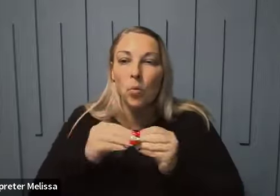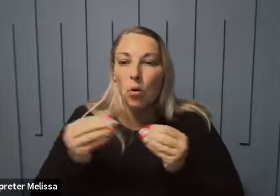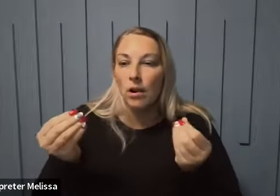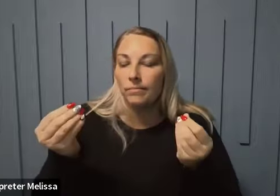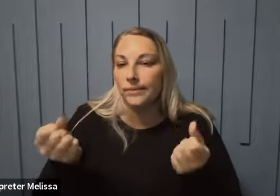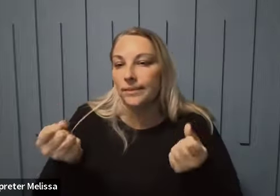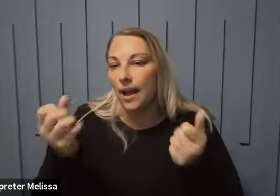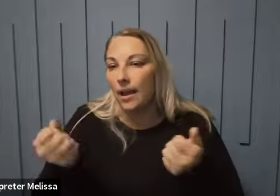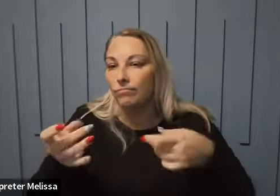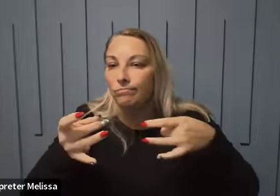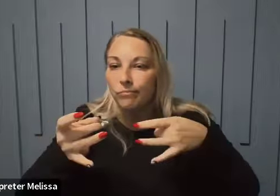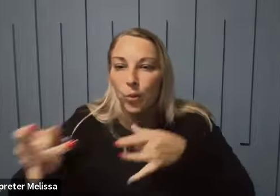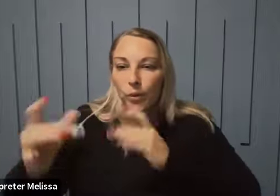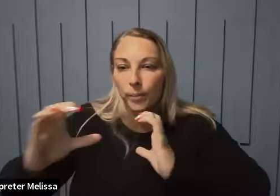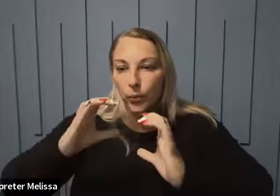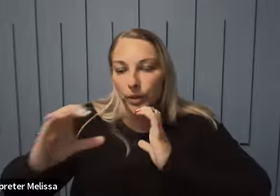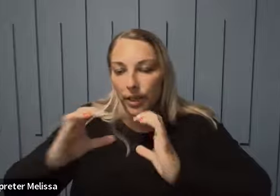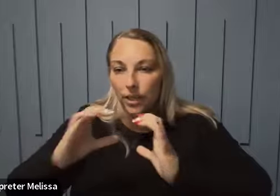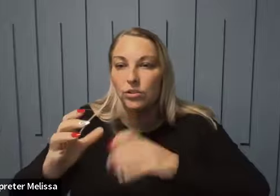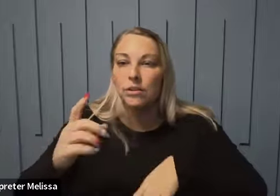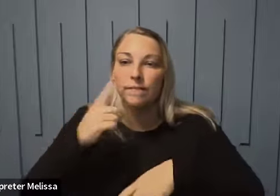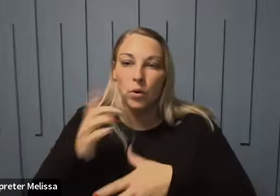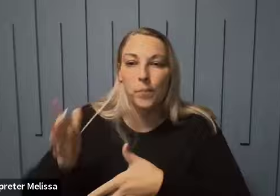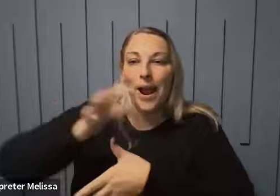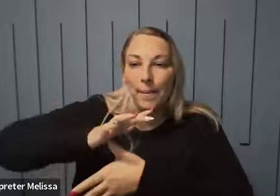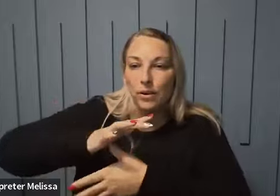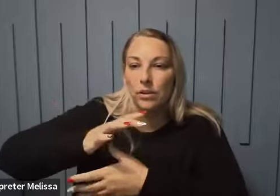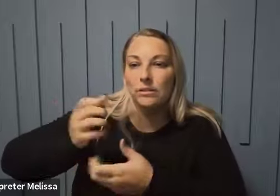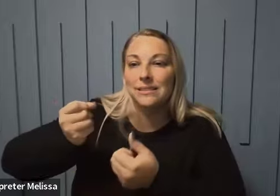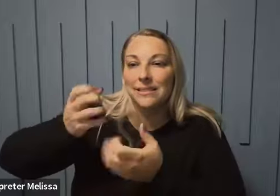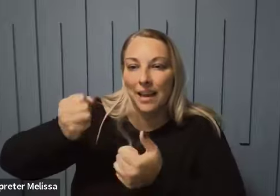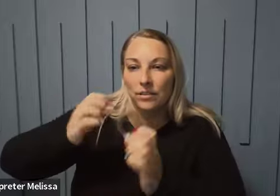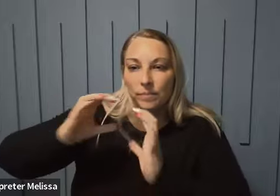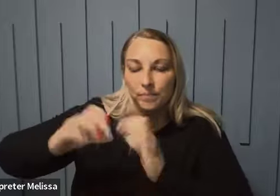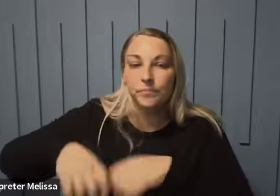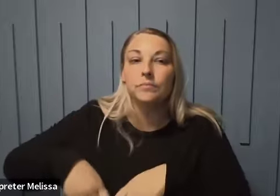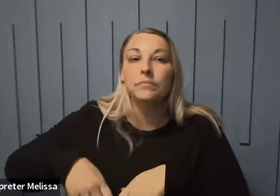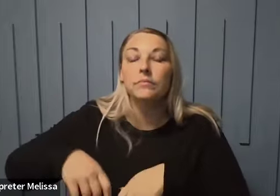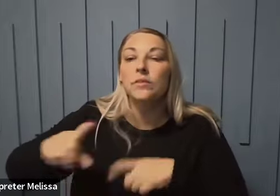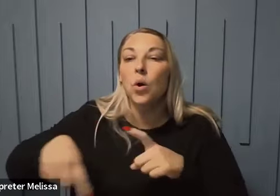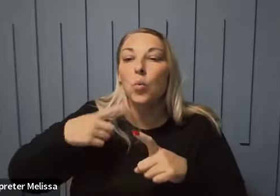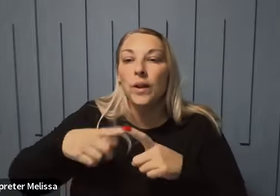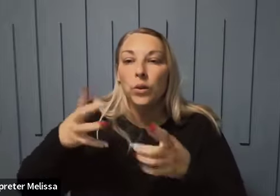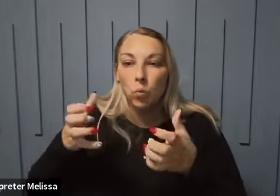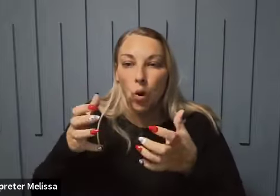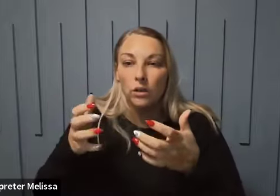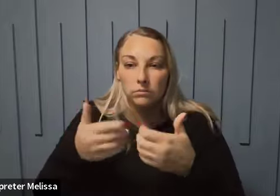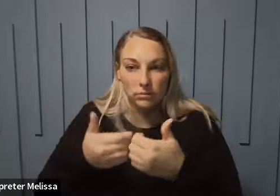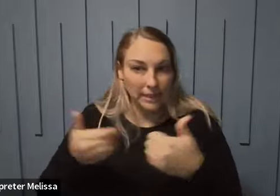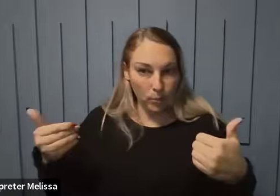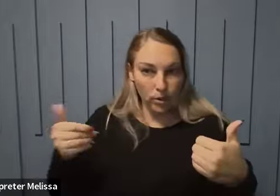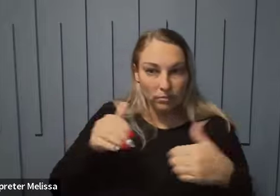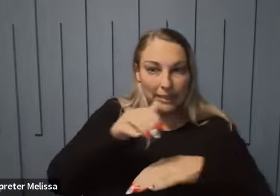hard of hearing children who communicate primarily that way. So when we really want to get at English, which is a separate language